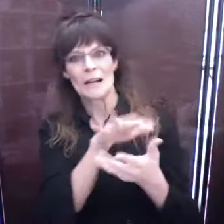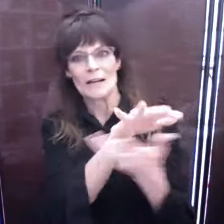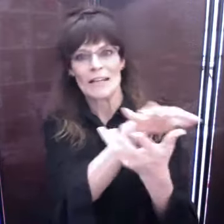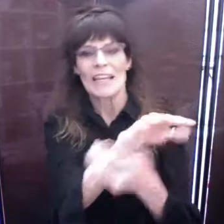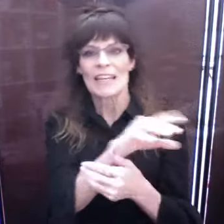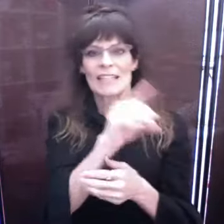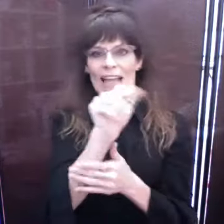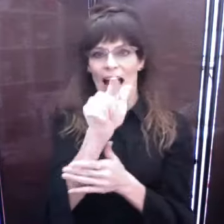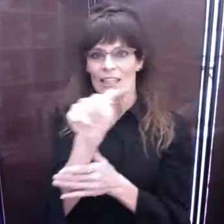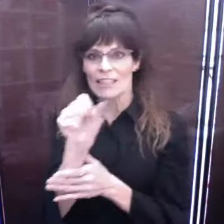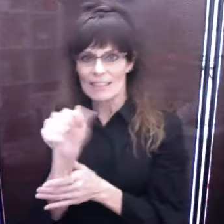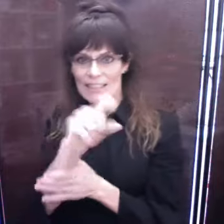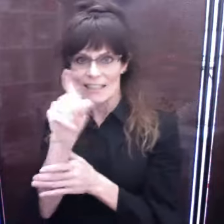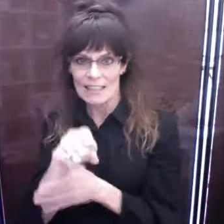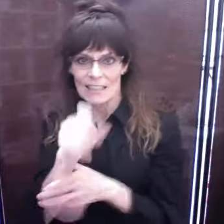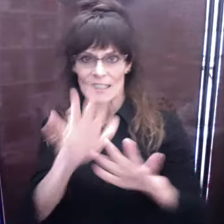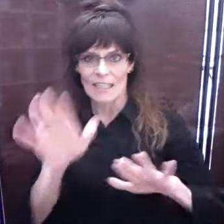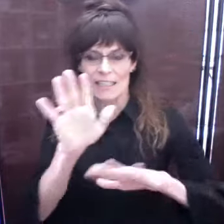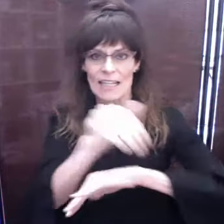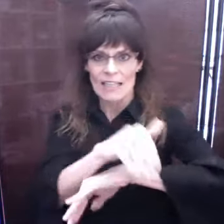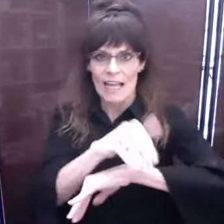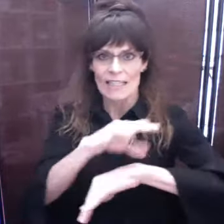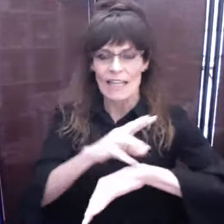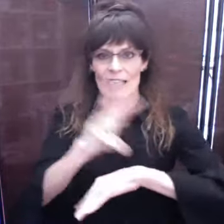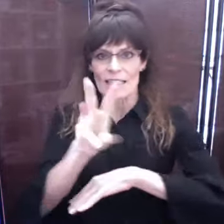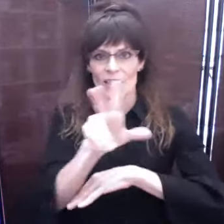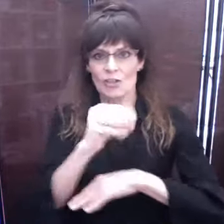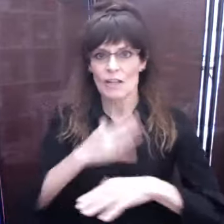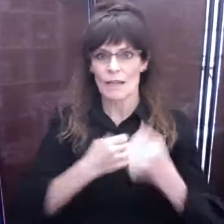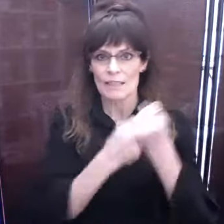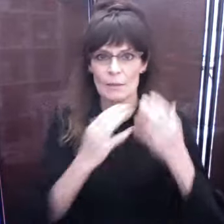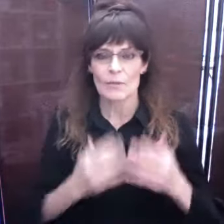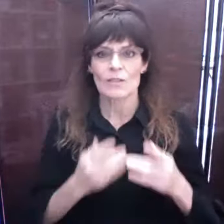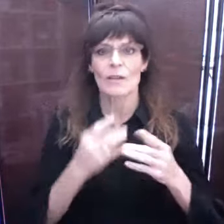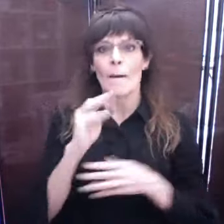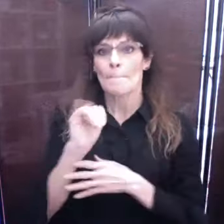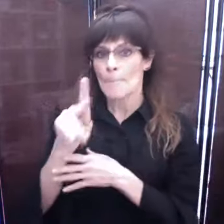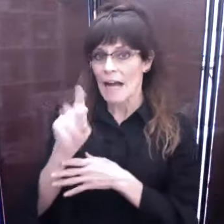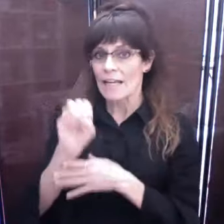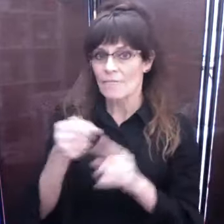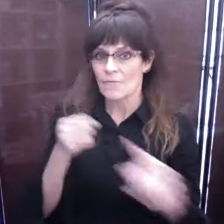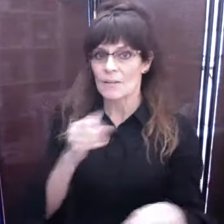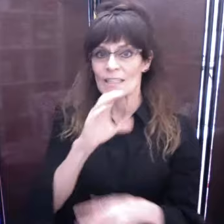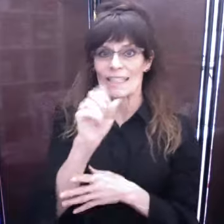Sunday nights at 6:30. My sponsor is Mike M. from Cedar Rapids, Iowa. And can you hear me okay, by the